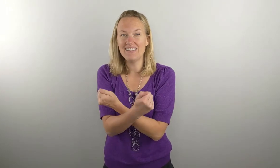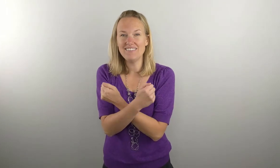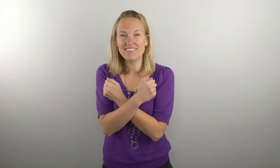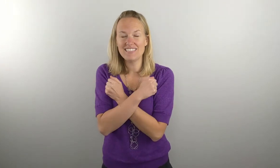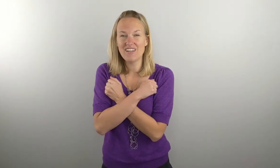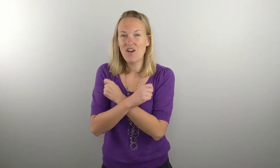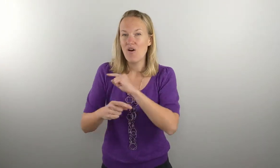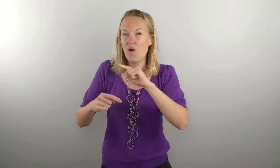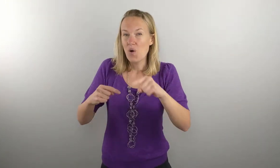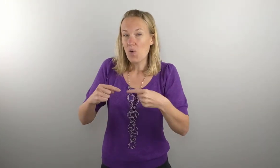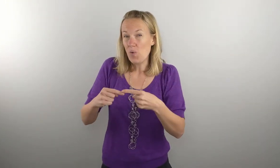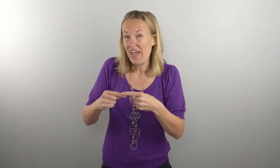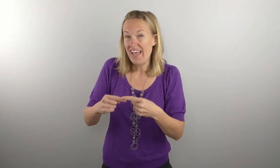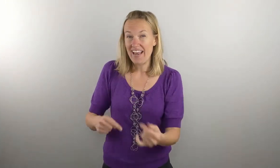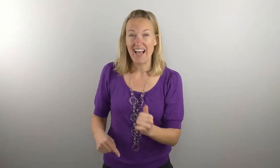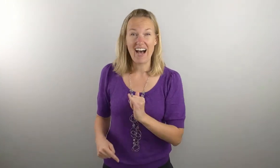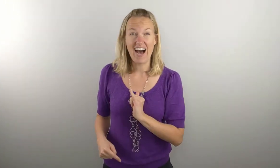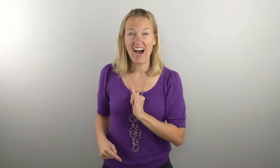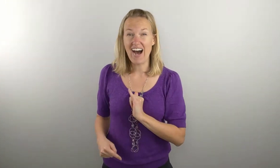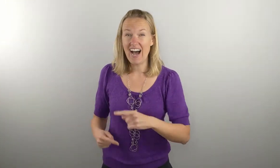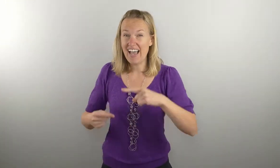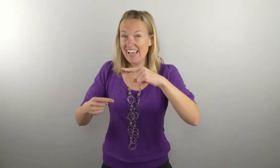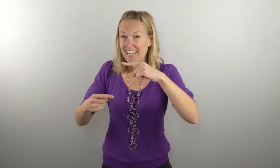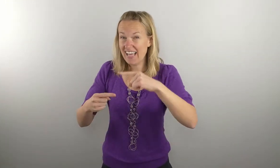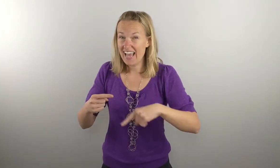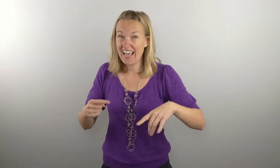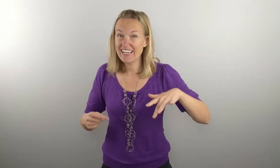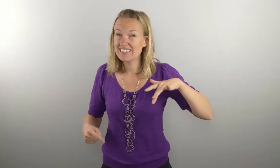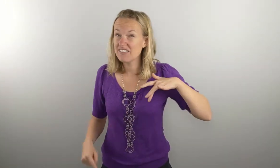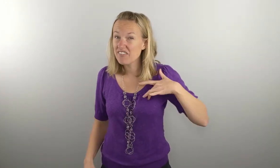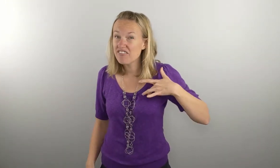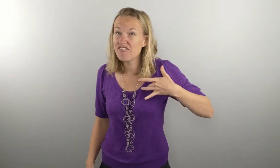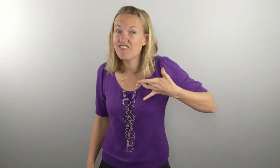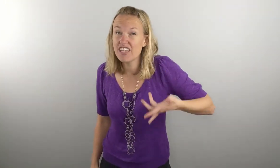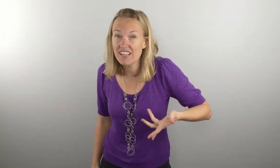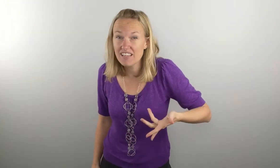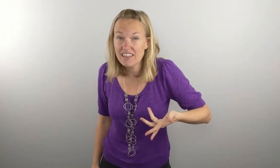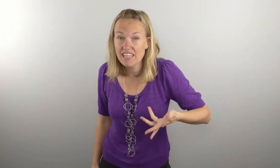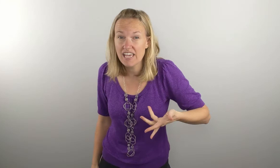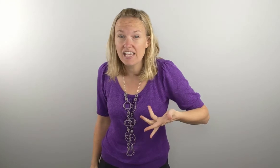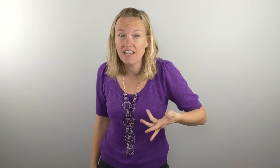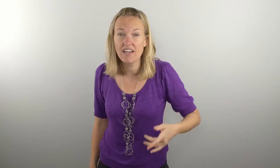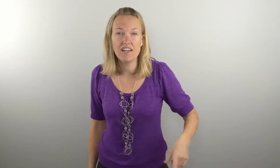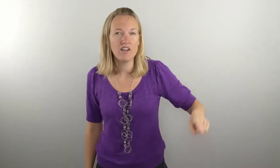loved when I can't feel a thing.